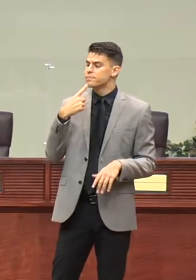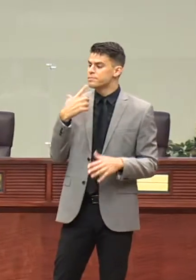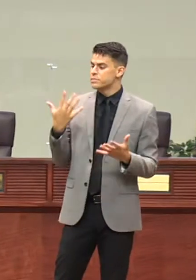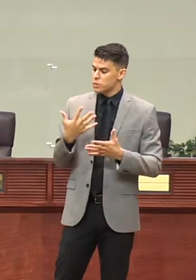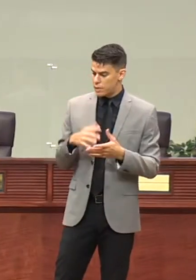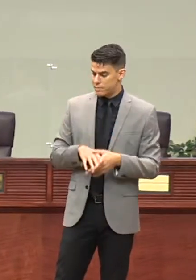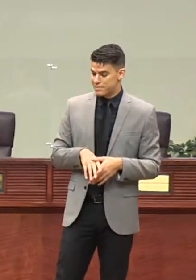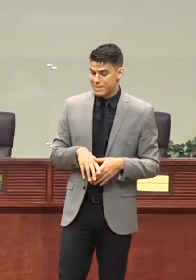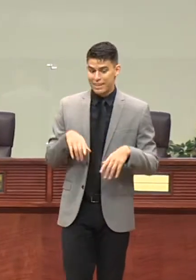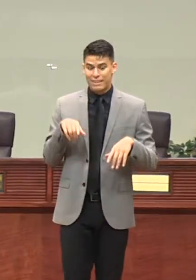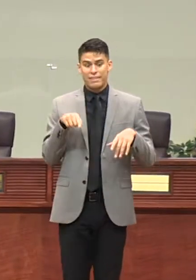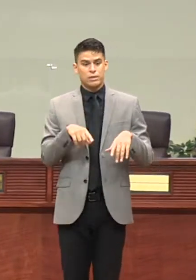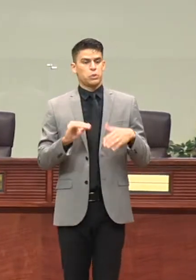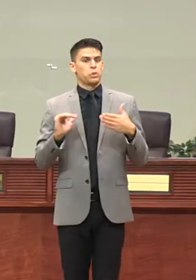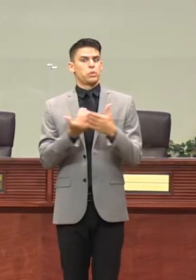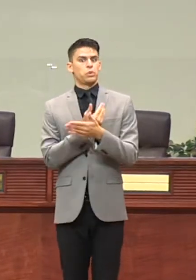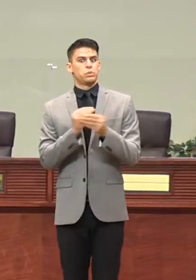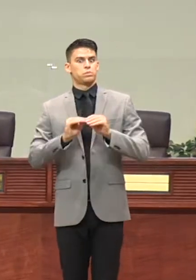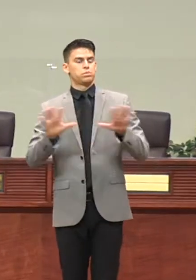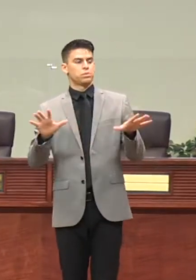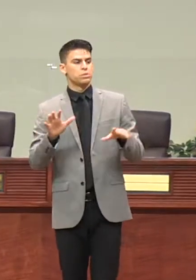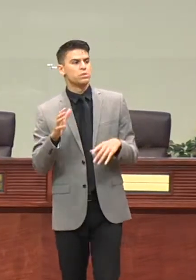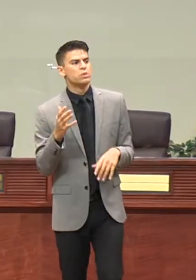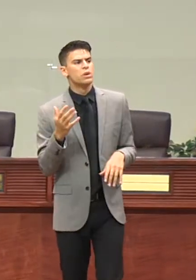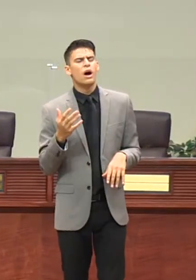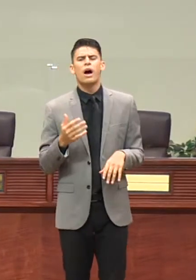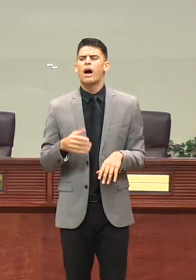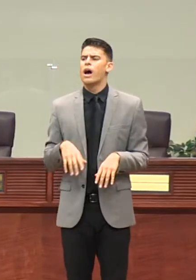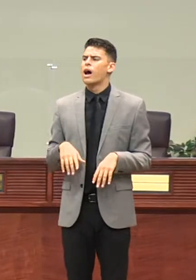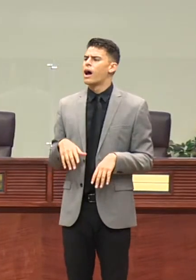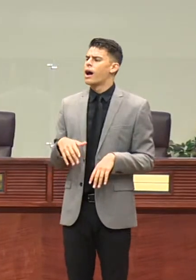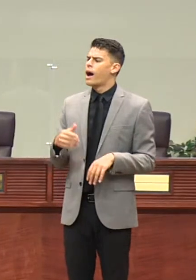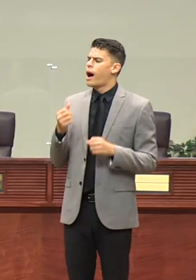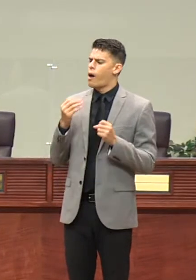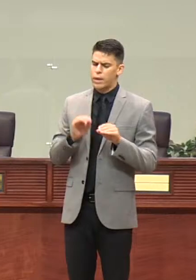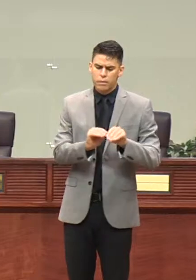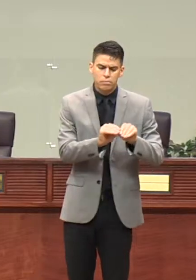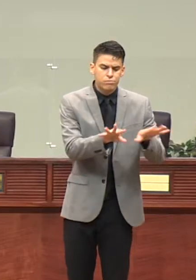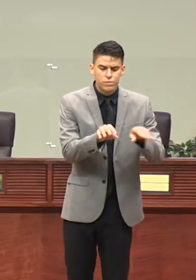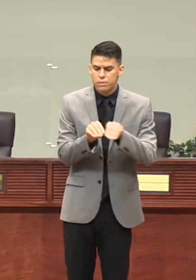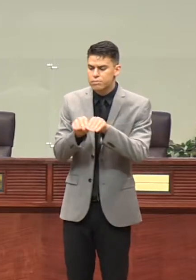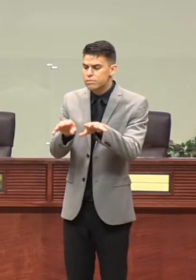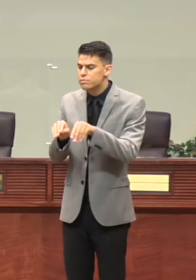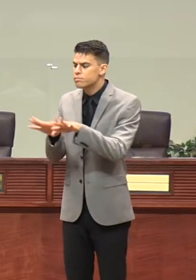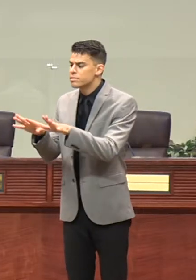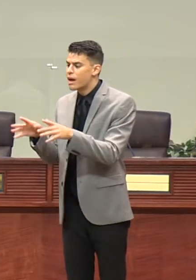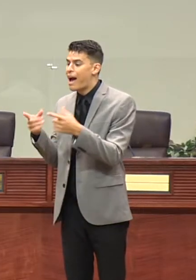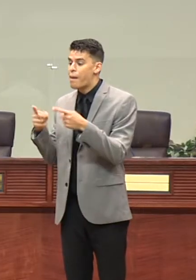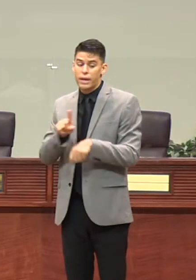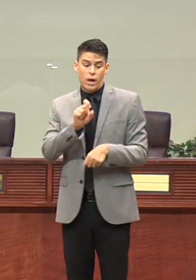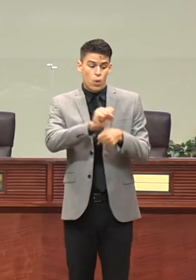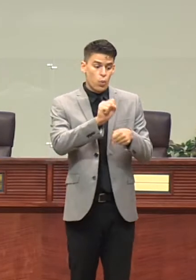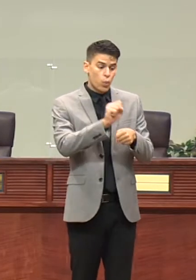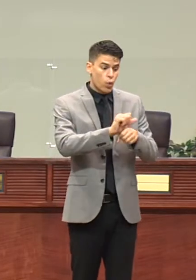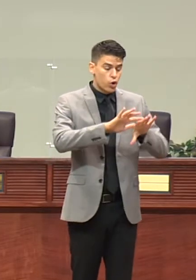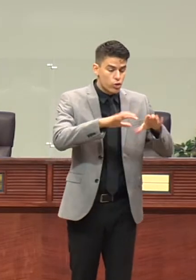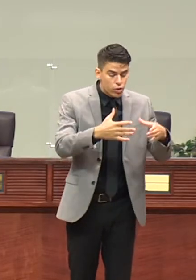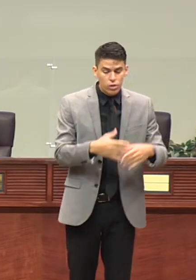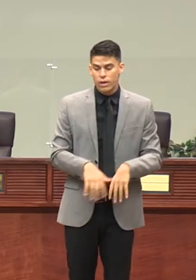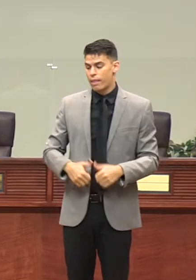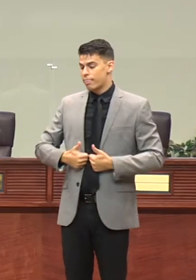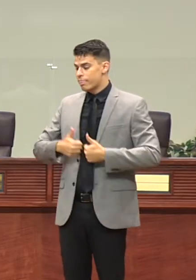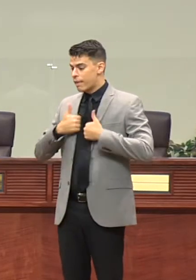surge, what kinds and roughly how many outbreaks are you monitoring currently at workplaces, living spaces,